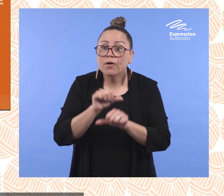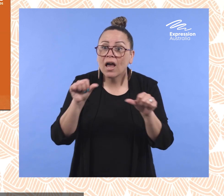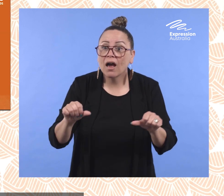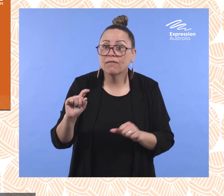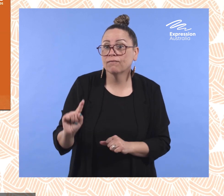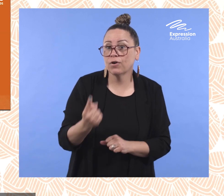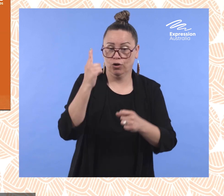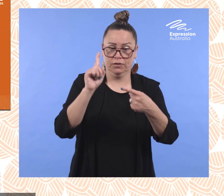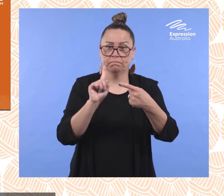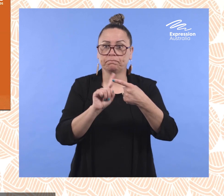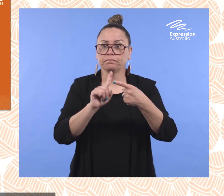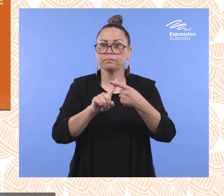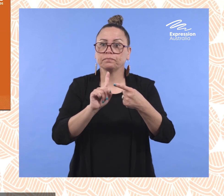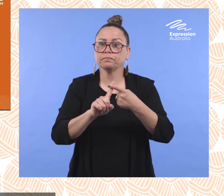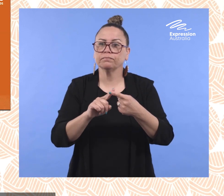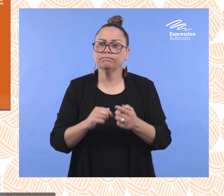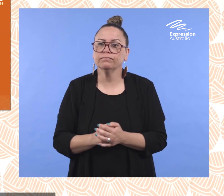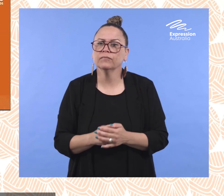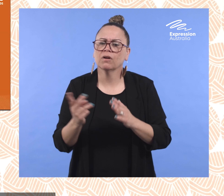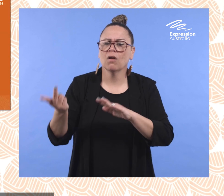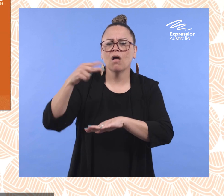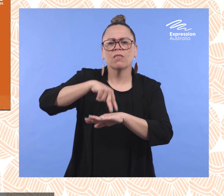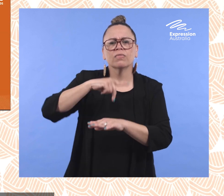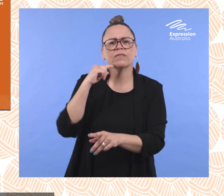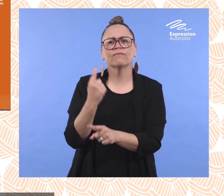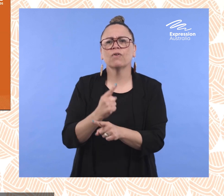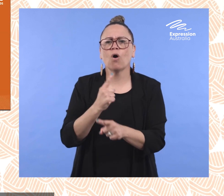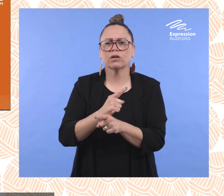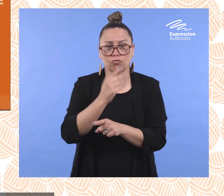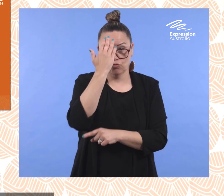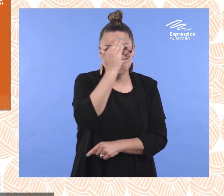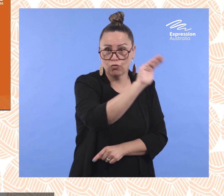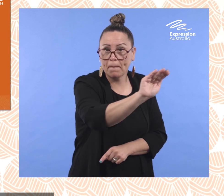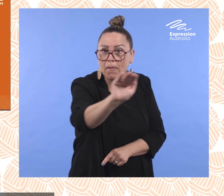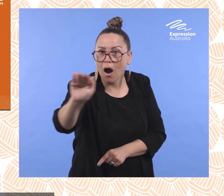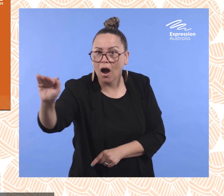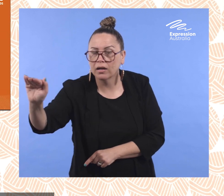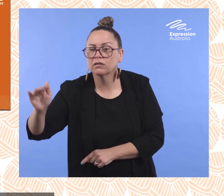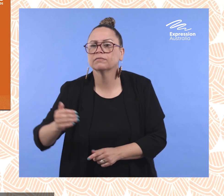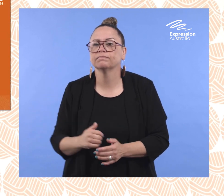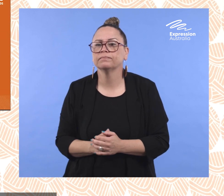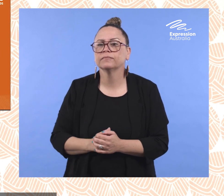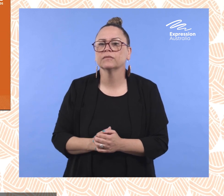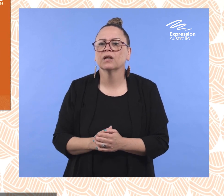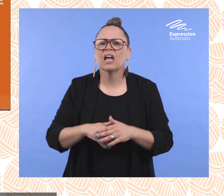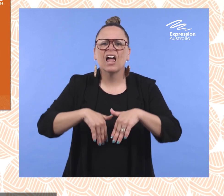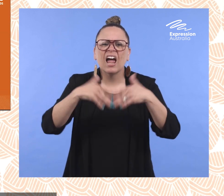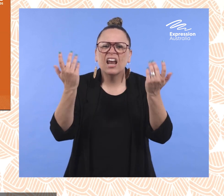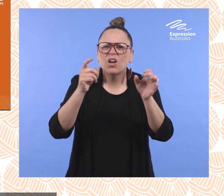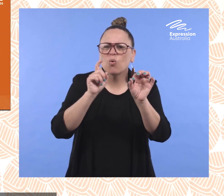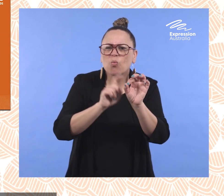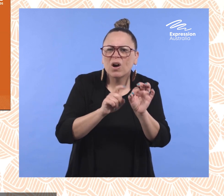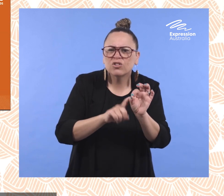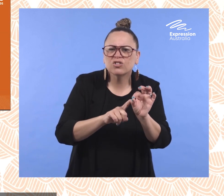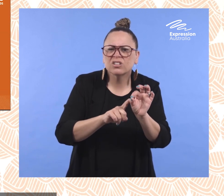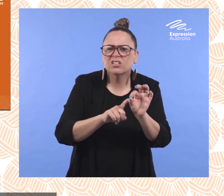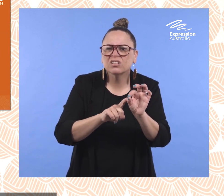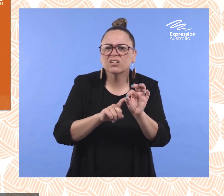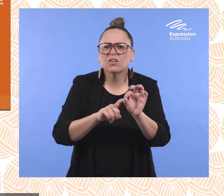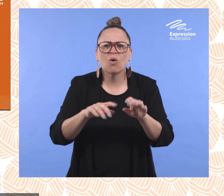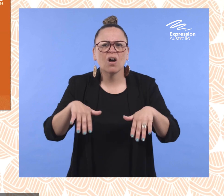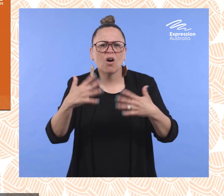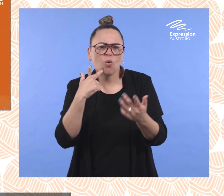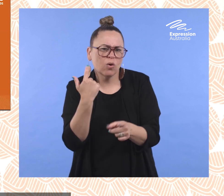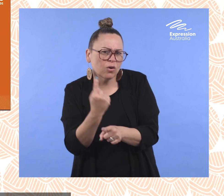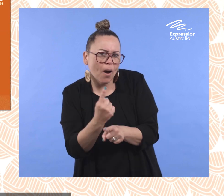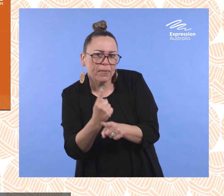into the first one, Aunty Munya, the voice. And please, a reminder to please, if you have a question